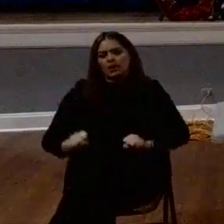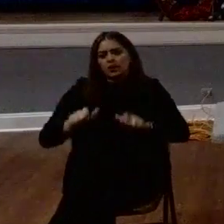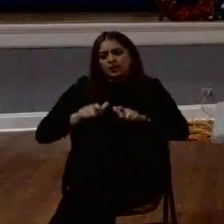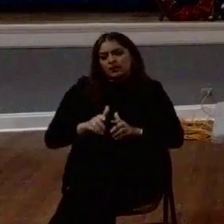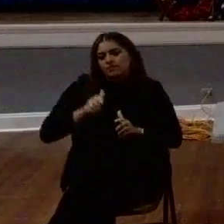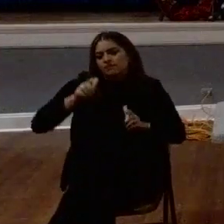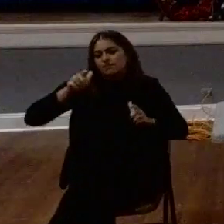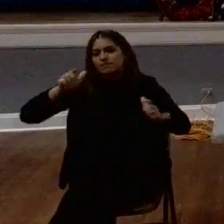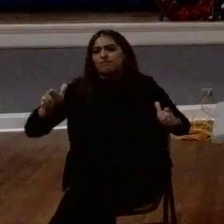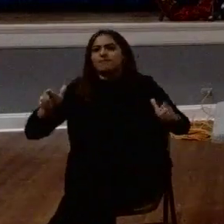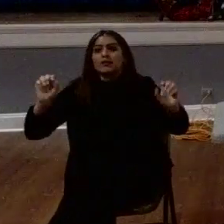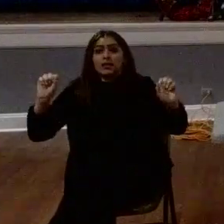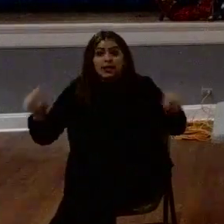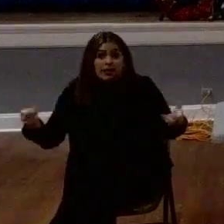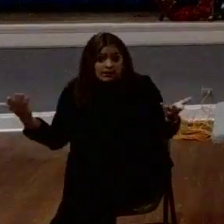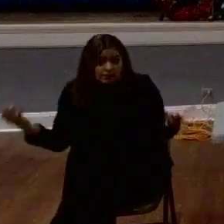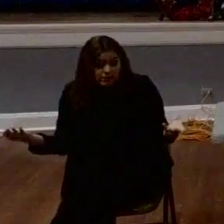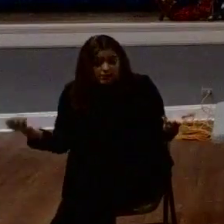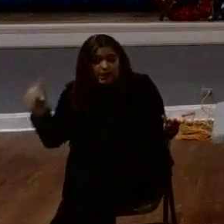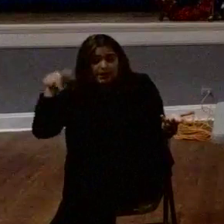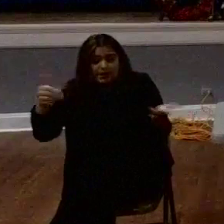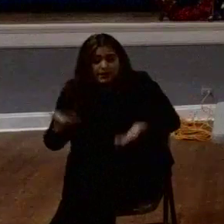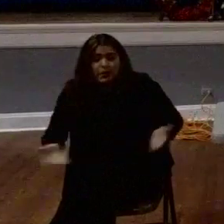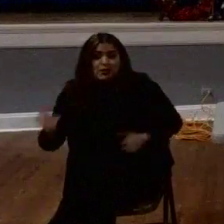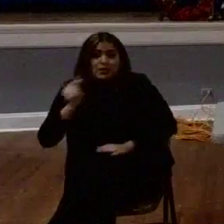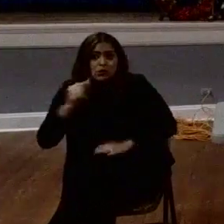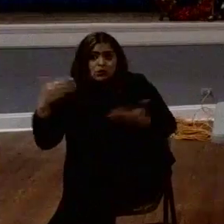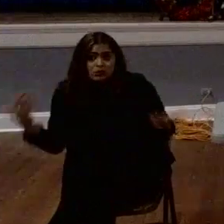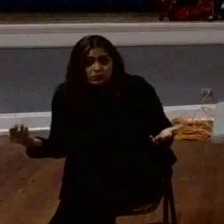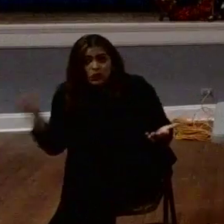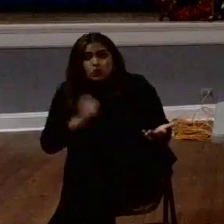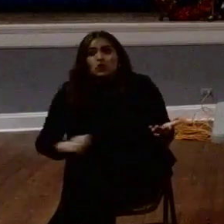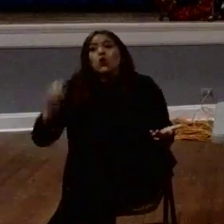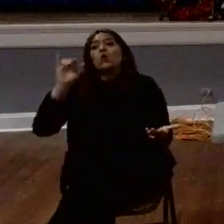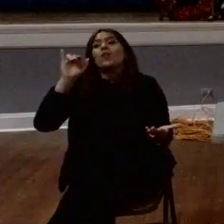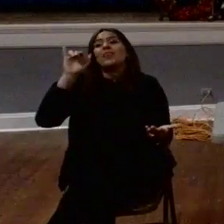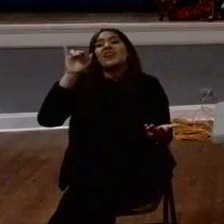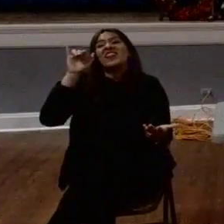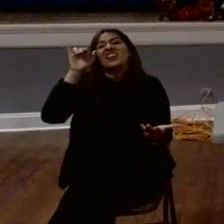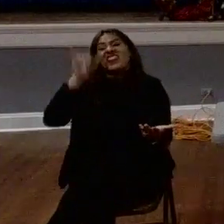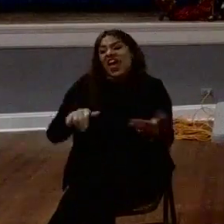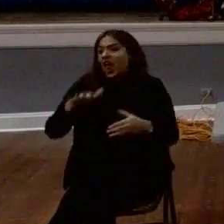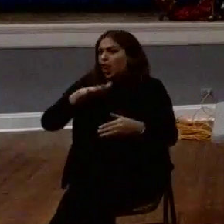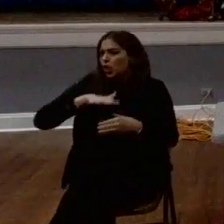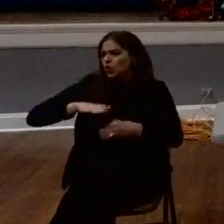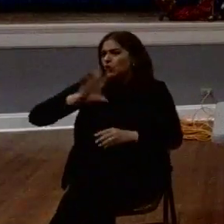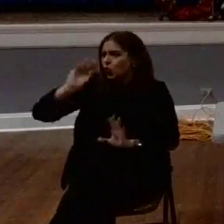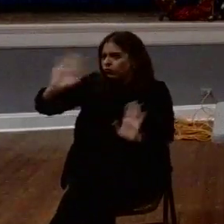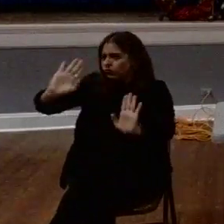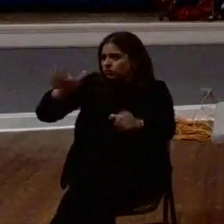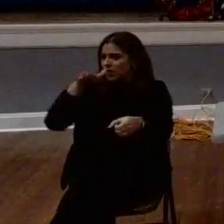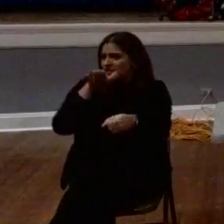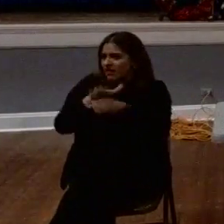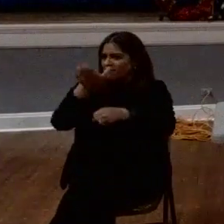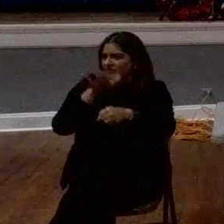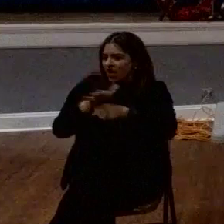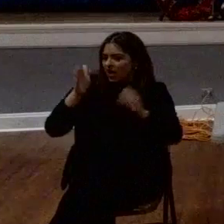that in San Antonio. So, not at that location, you get no more.